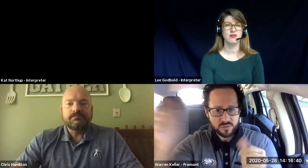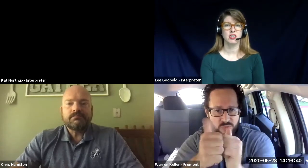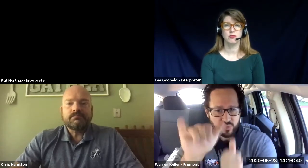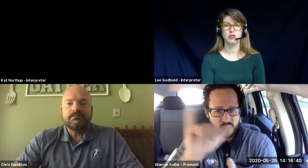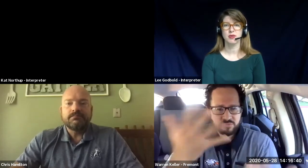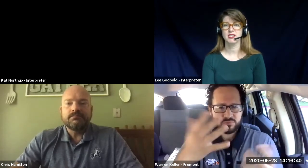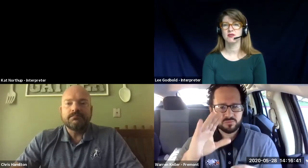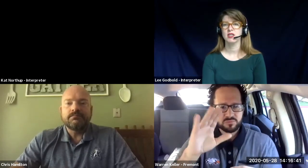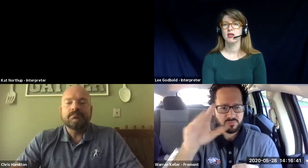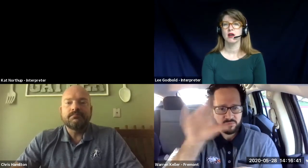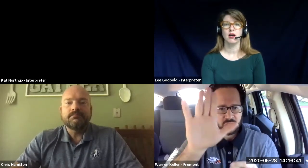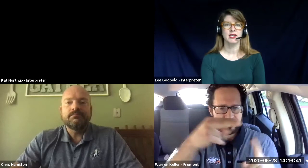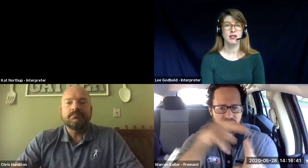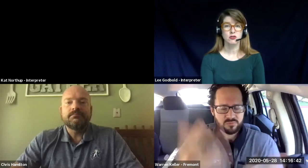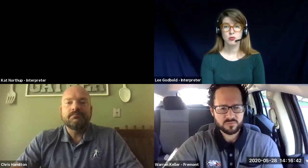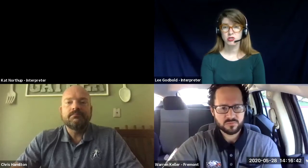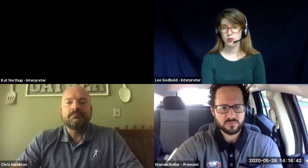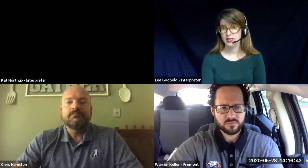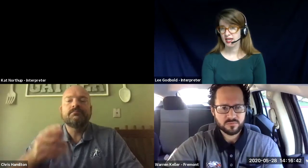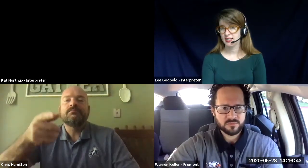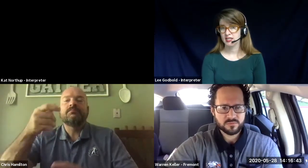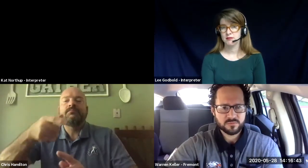to get your perspectives. Any other sports that we need to add in?